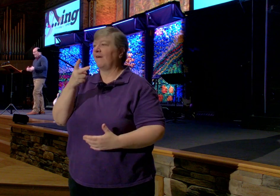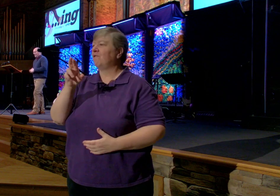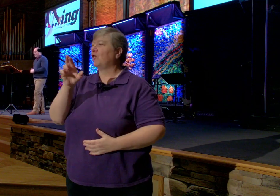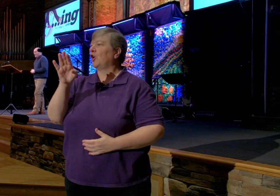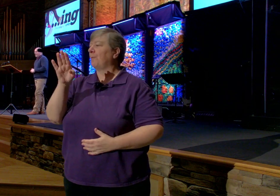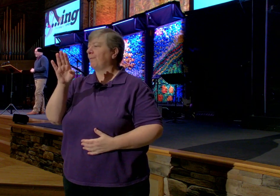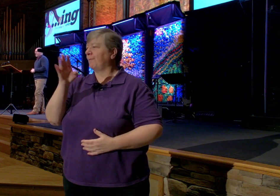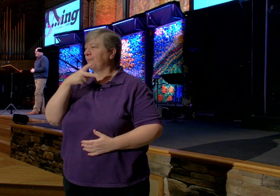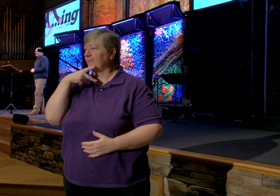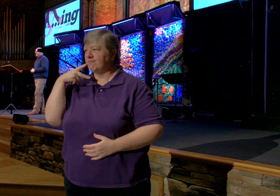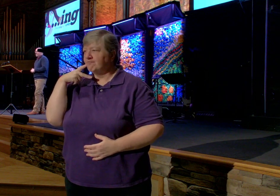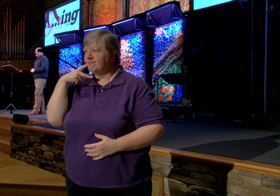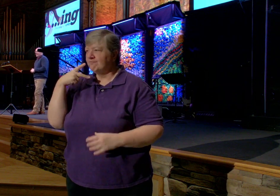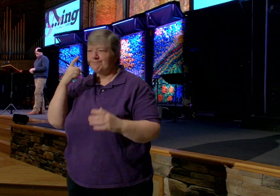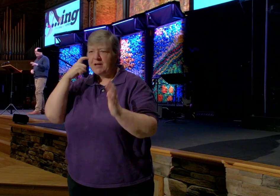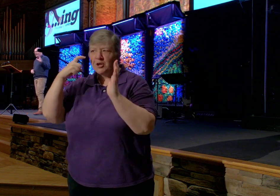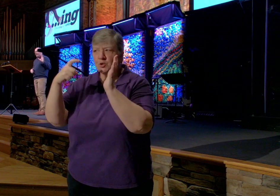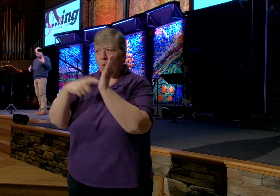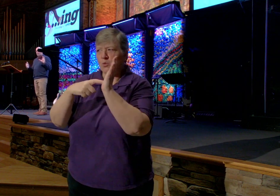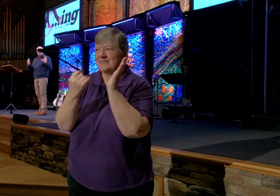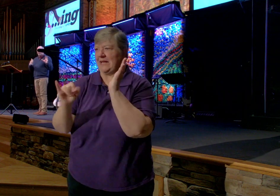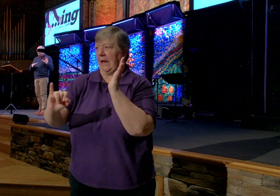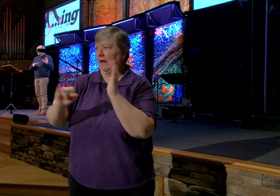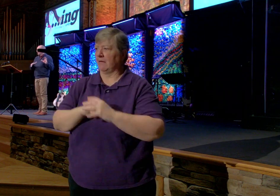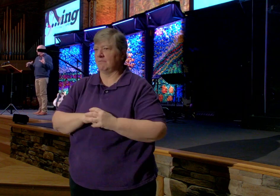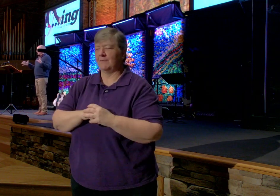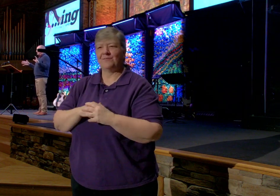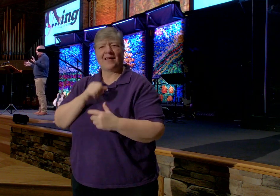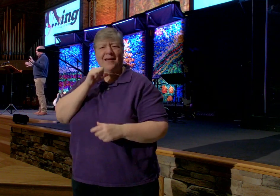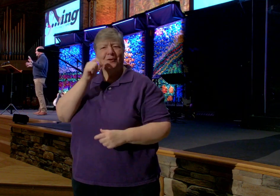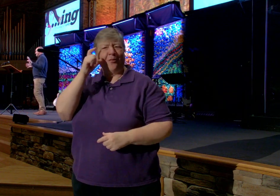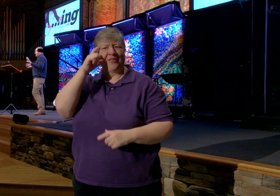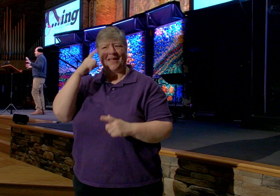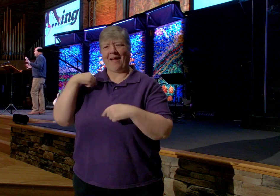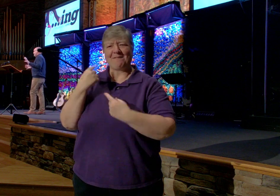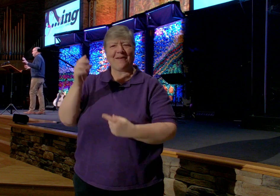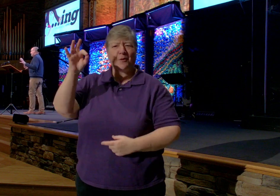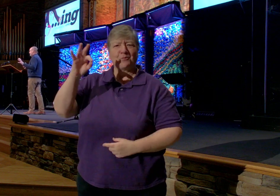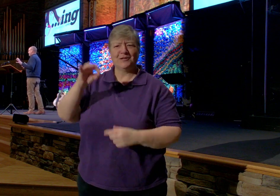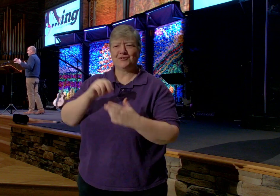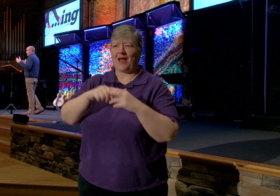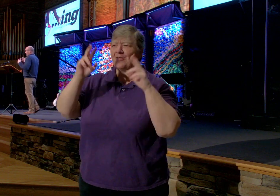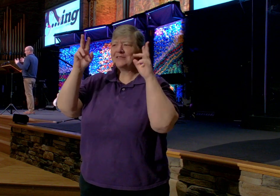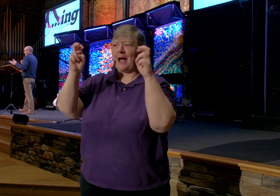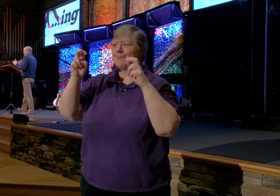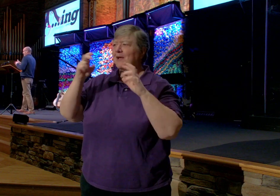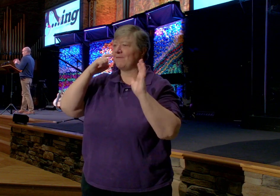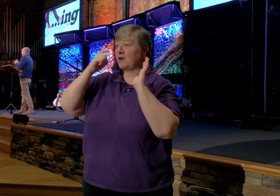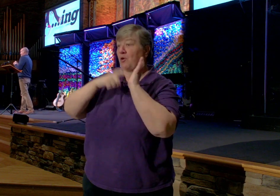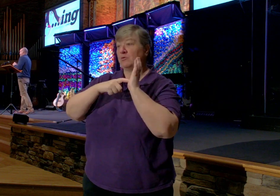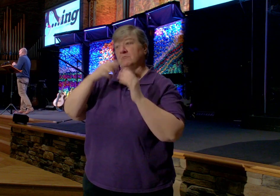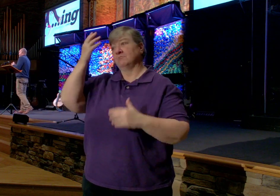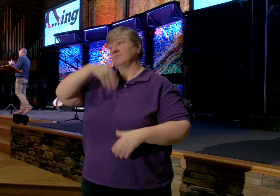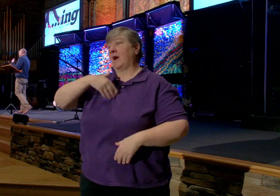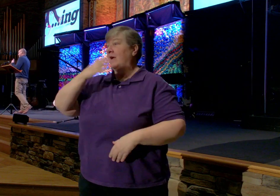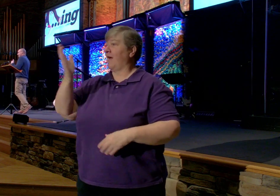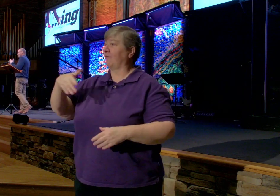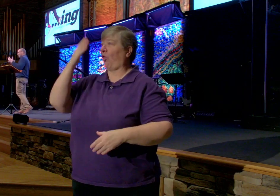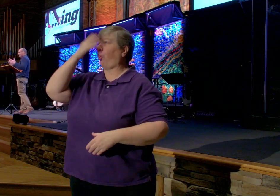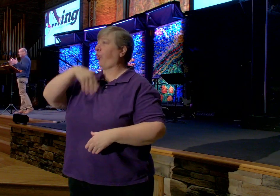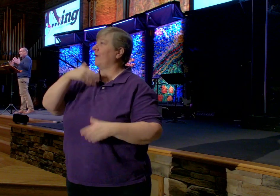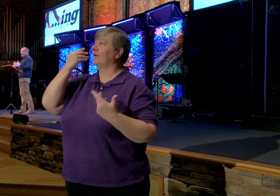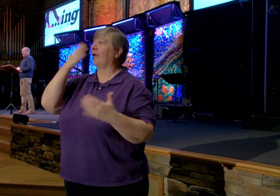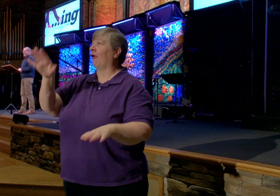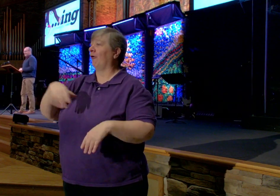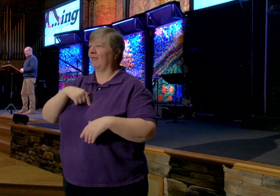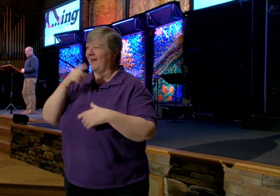about noticing. And I don't think I ever preached in all my years on this topic of noticing. I never noticed that I never preached on